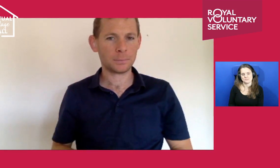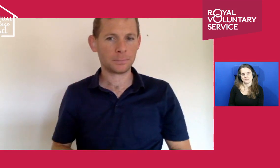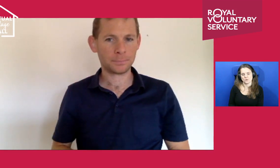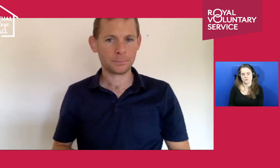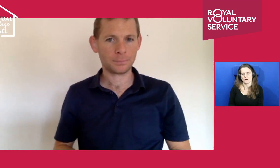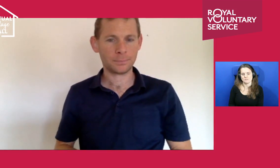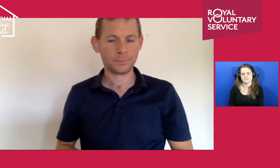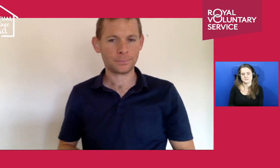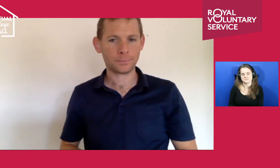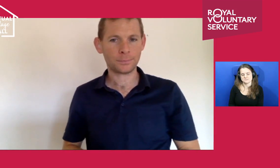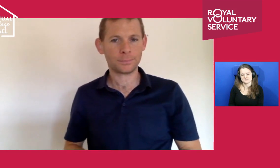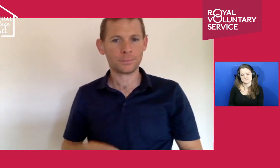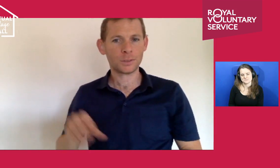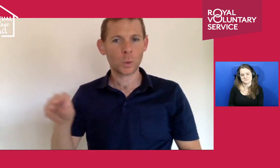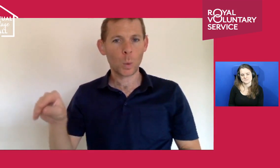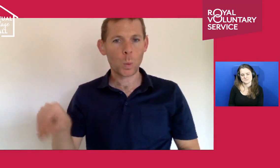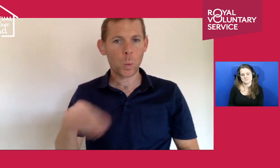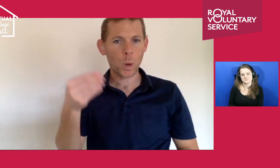Wipe or wipes.